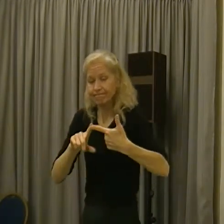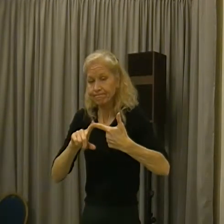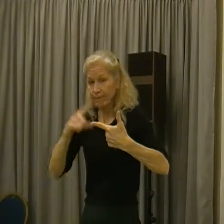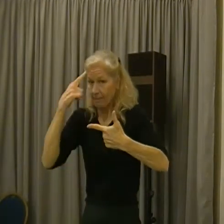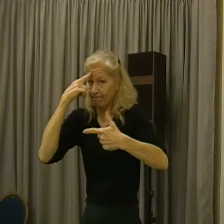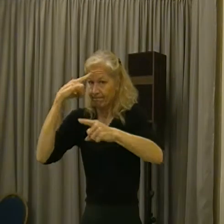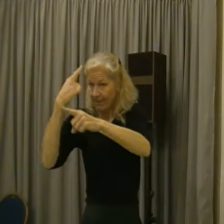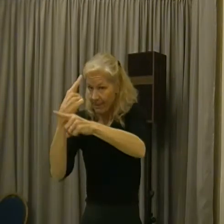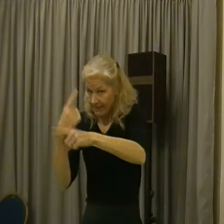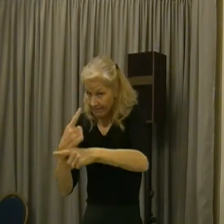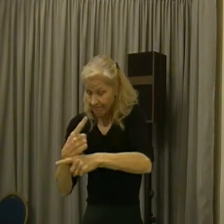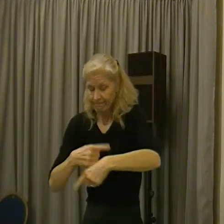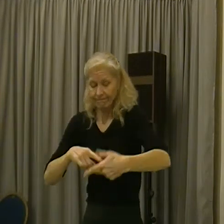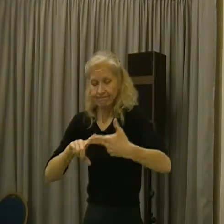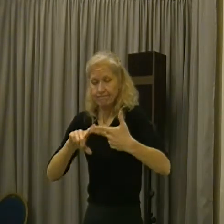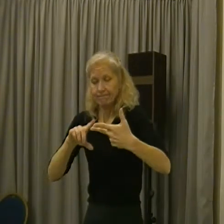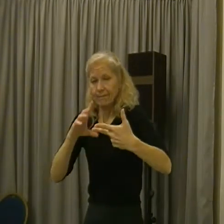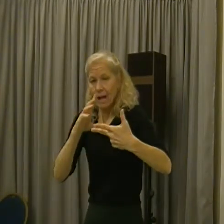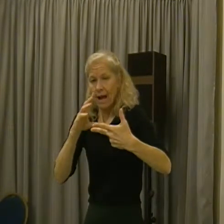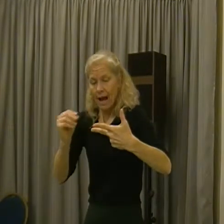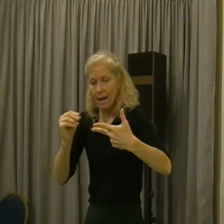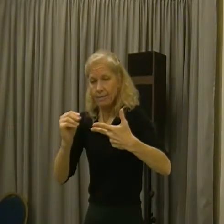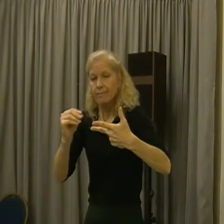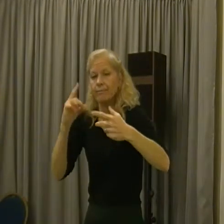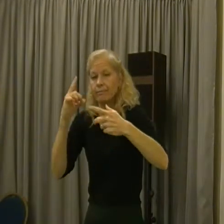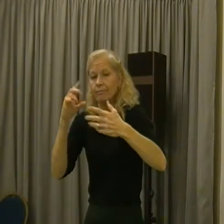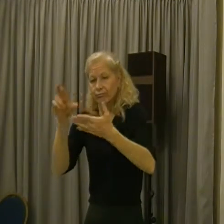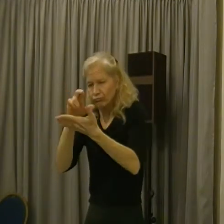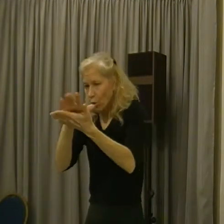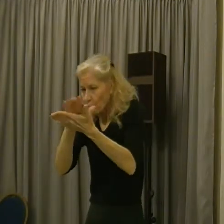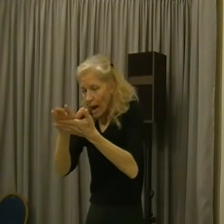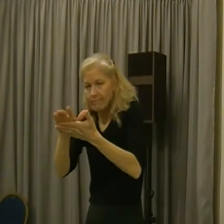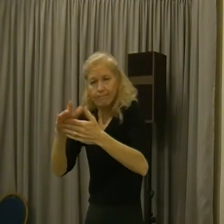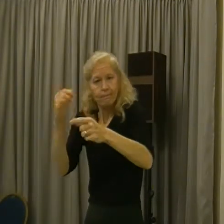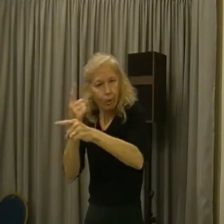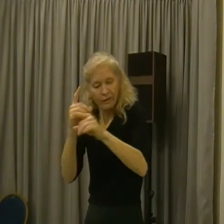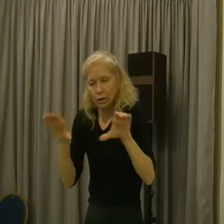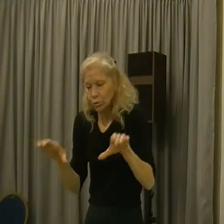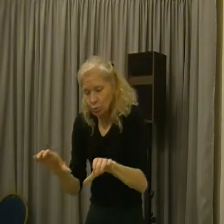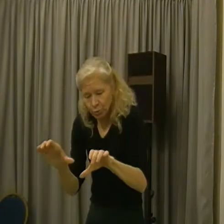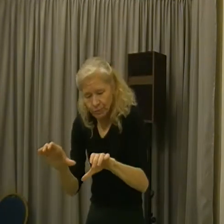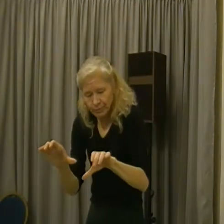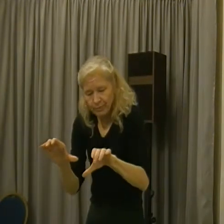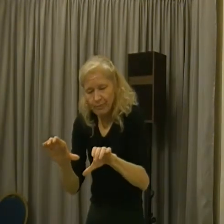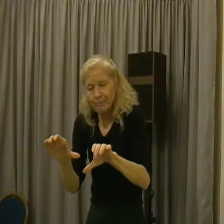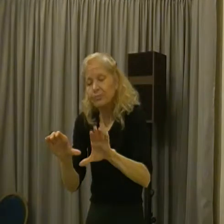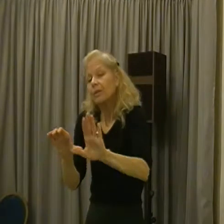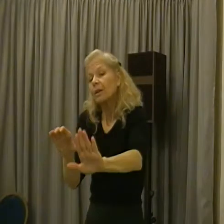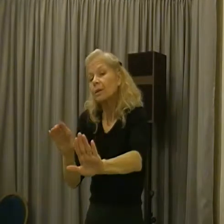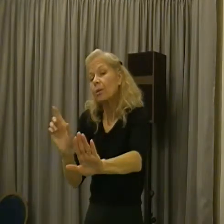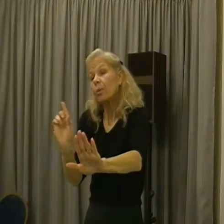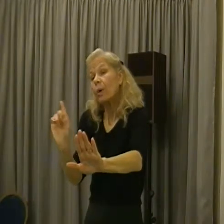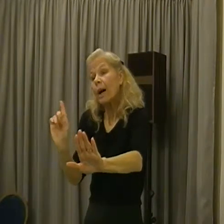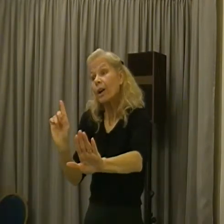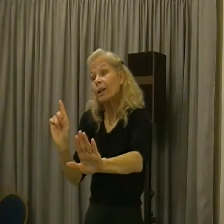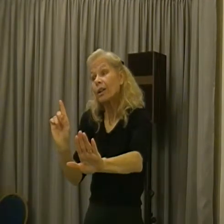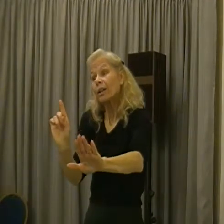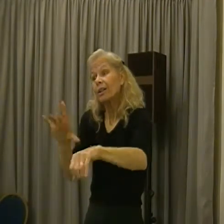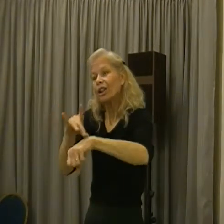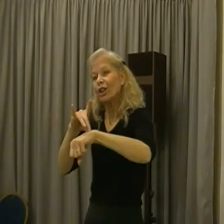his people. Whoa, did you hear me? That strength we just talked about, God says, through you. That wisdom